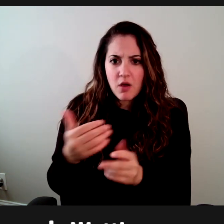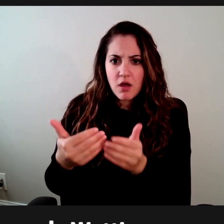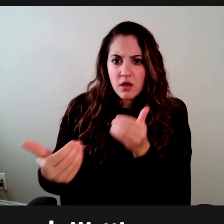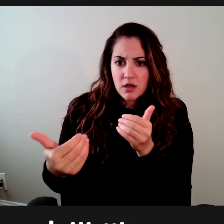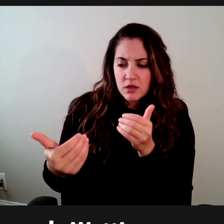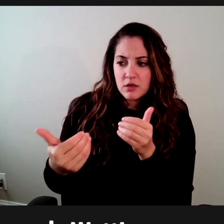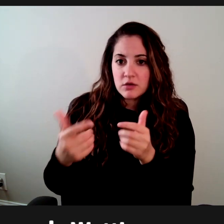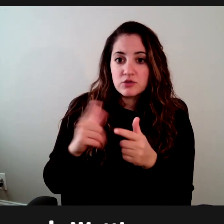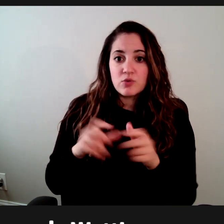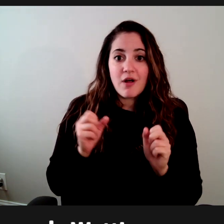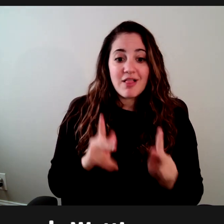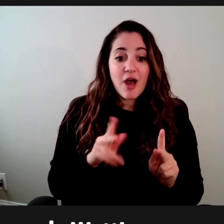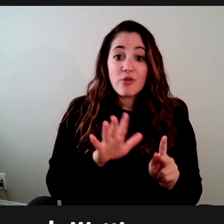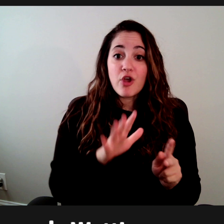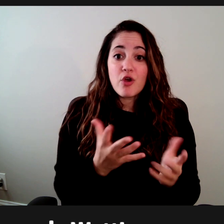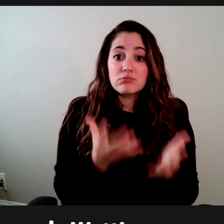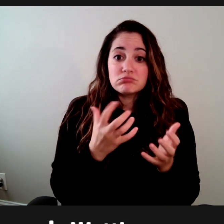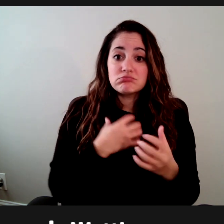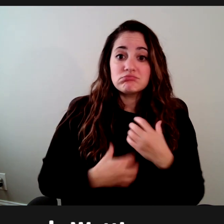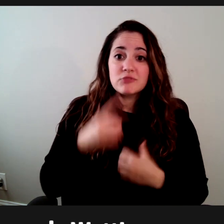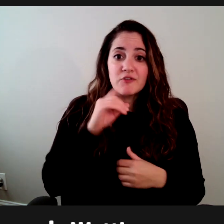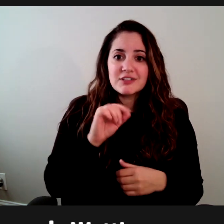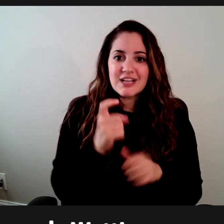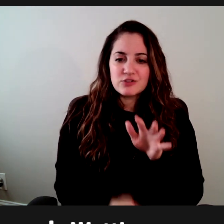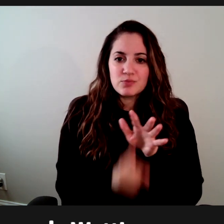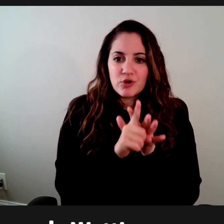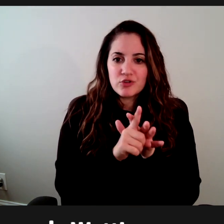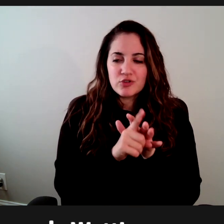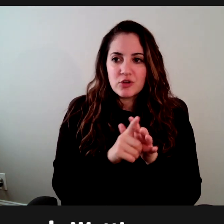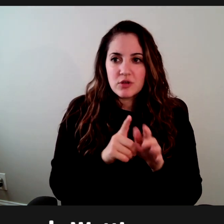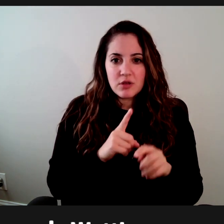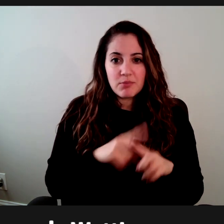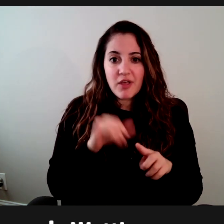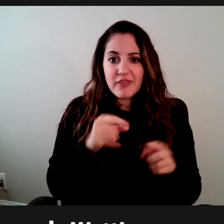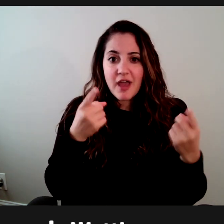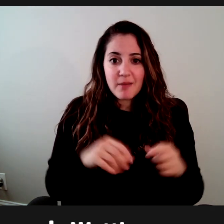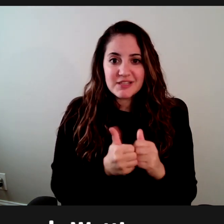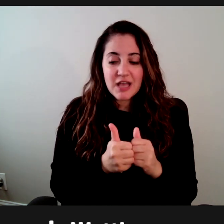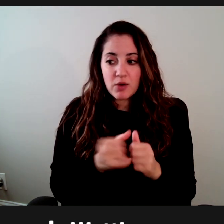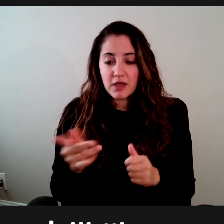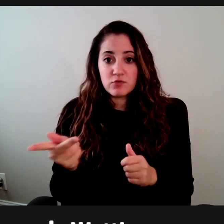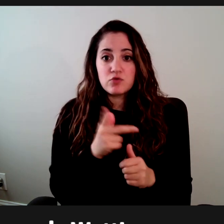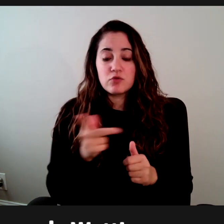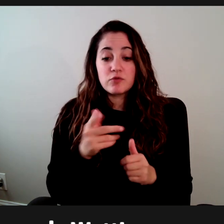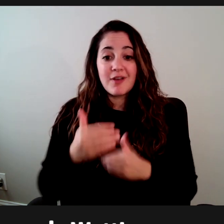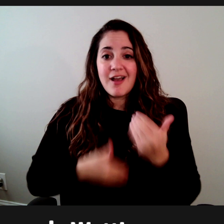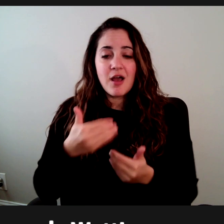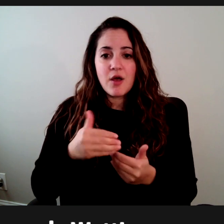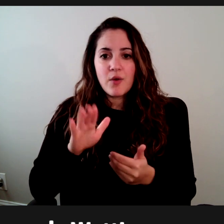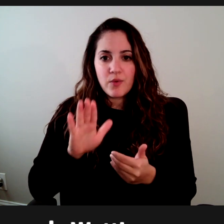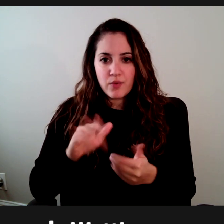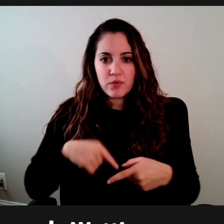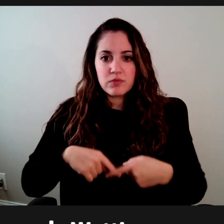of them and within themselves to allow that desire to emerge, that can only happen by slowing down and